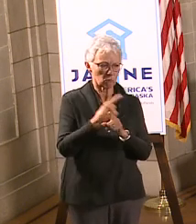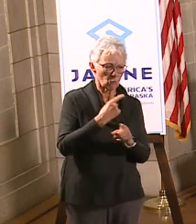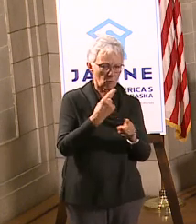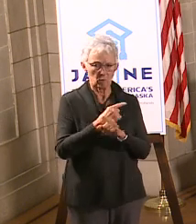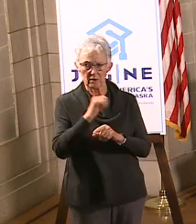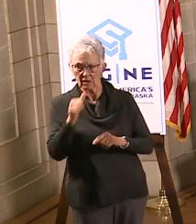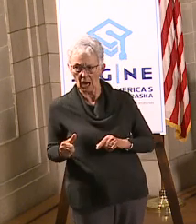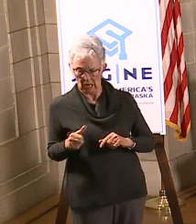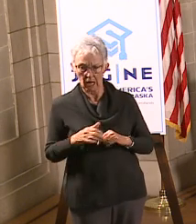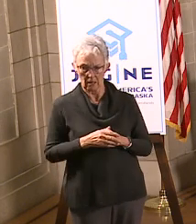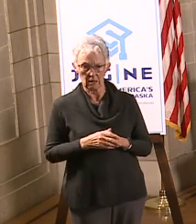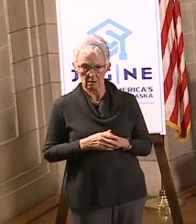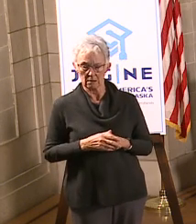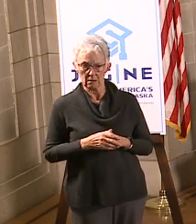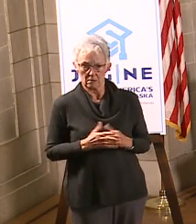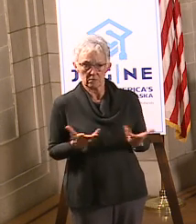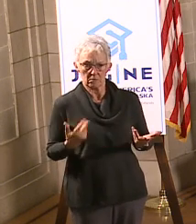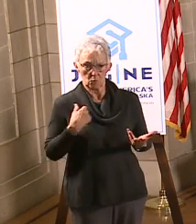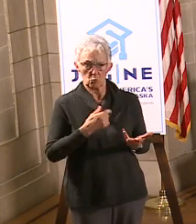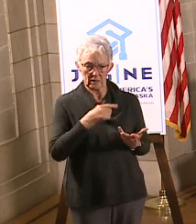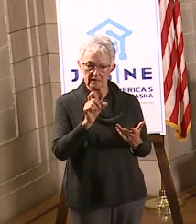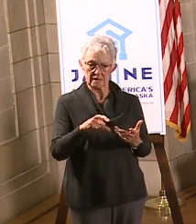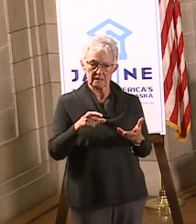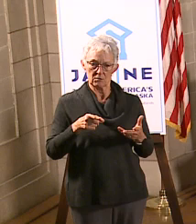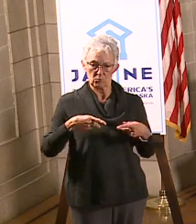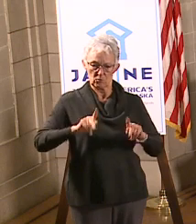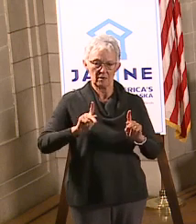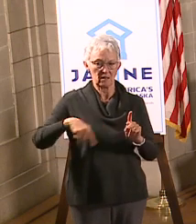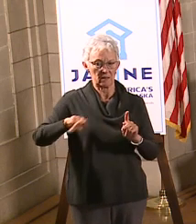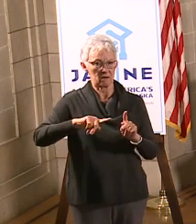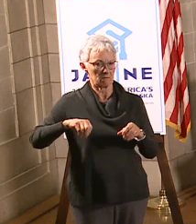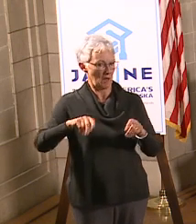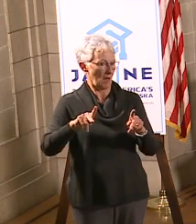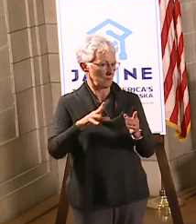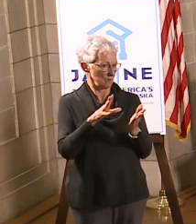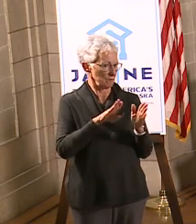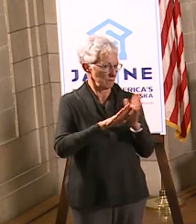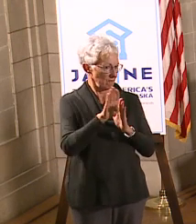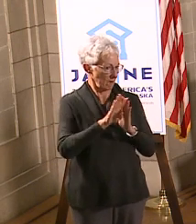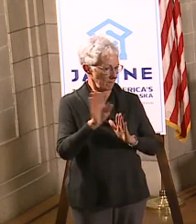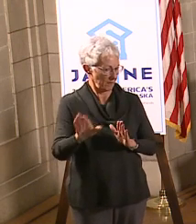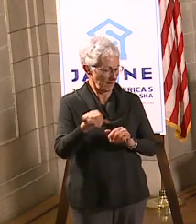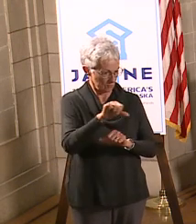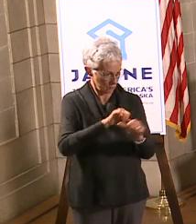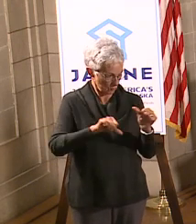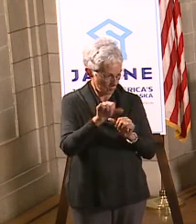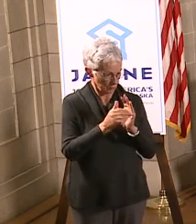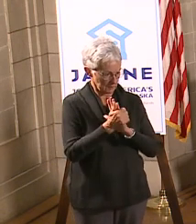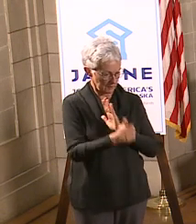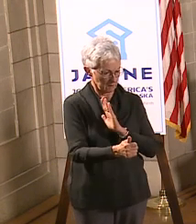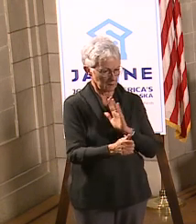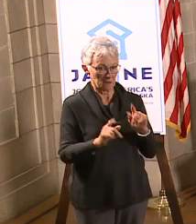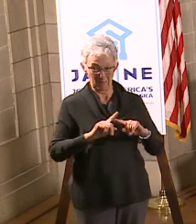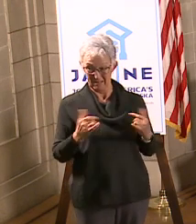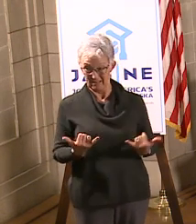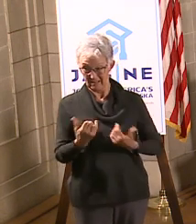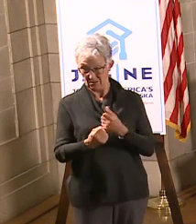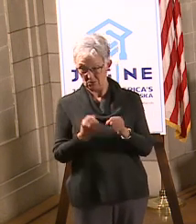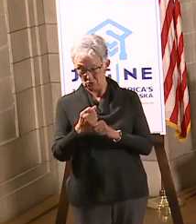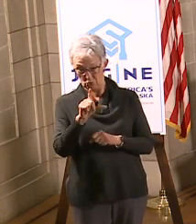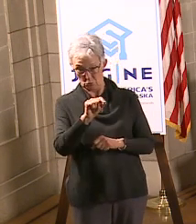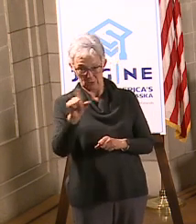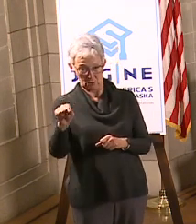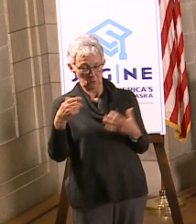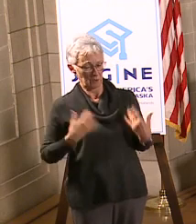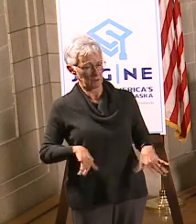Life in 2020 is hard, but it is our shared reality. It is our shared burden. I mean, we all need to be doing our part.